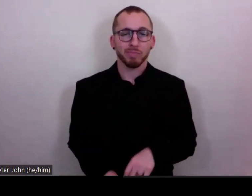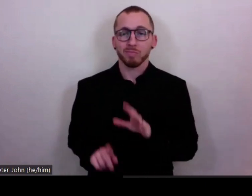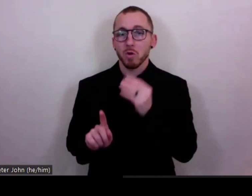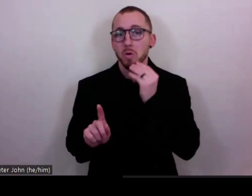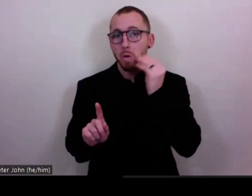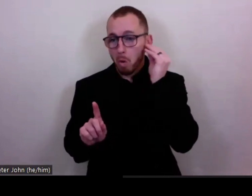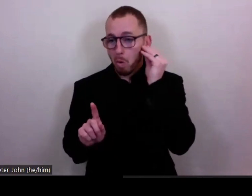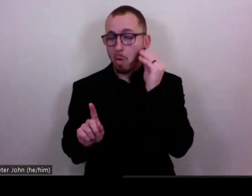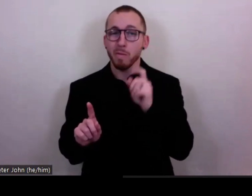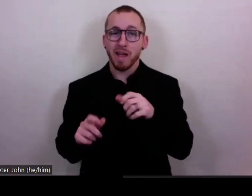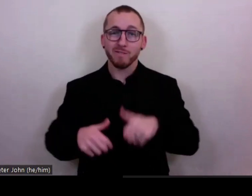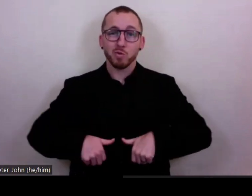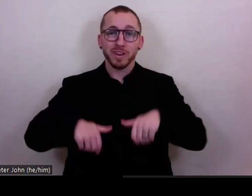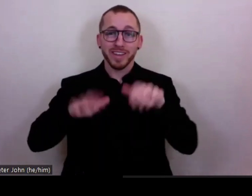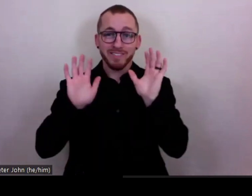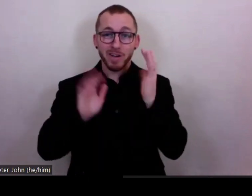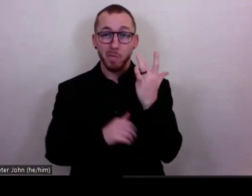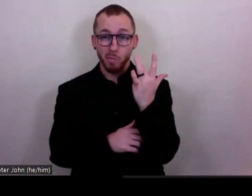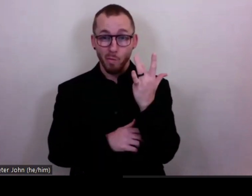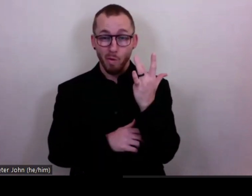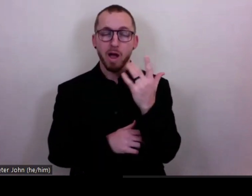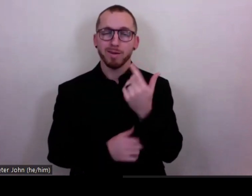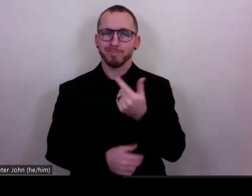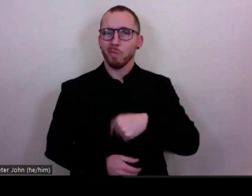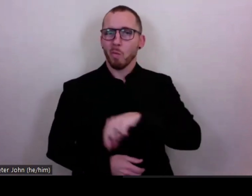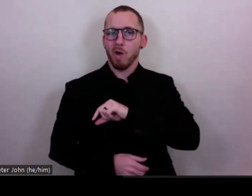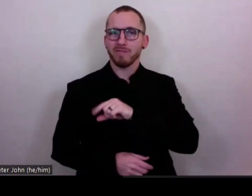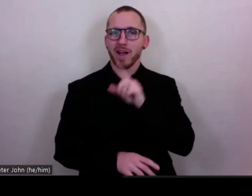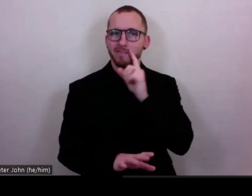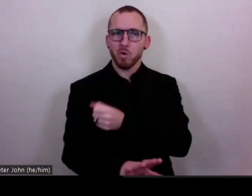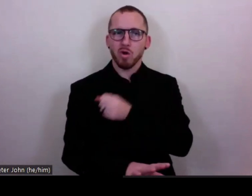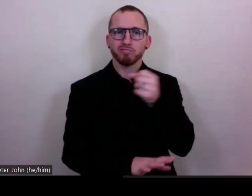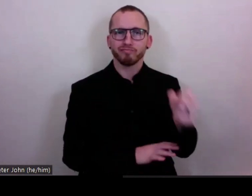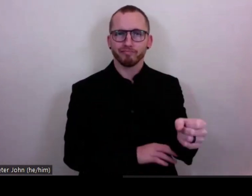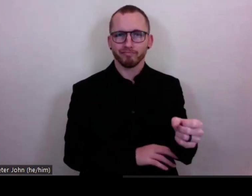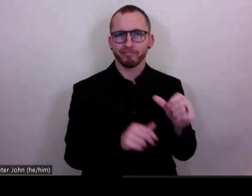long-term care, is to not have any kind of real income.